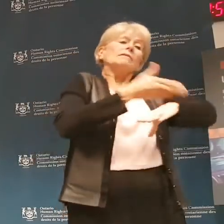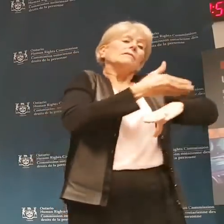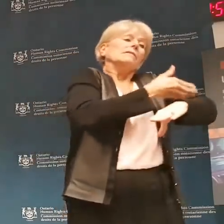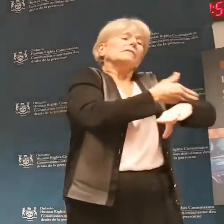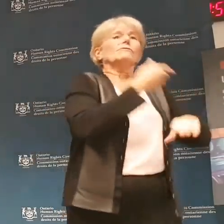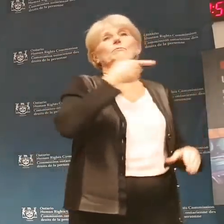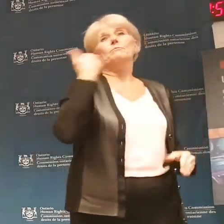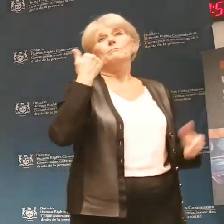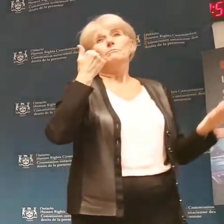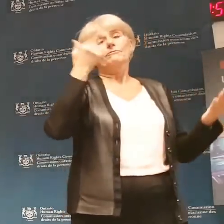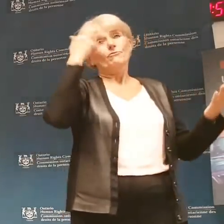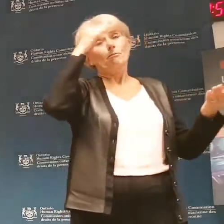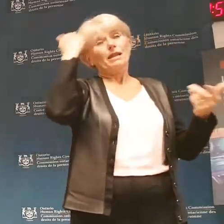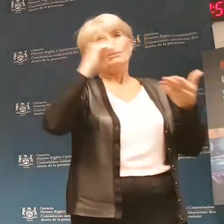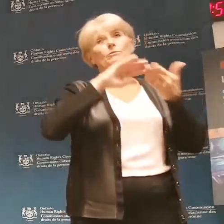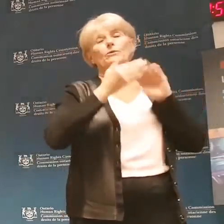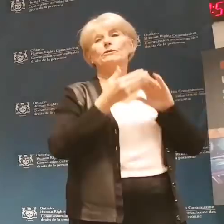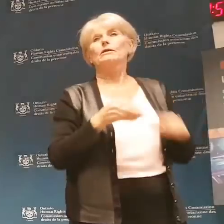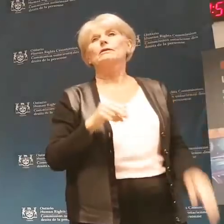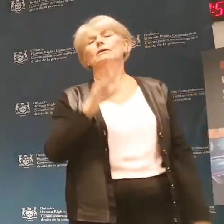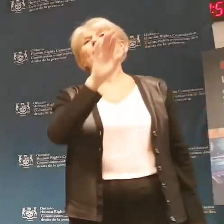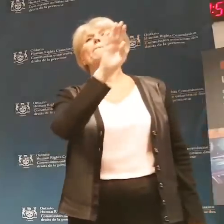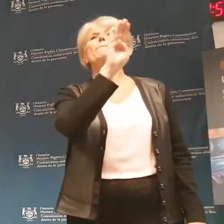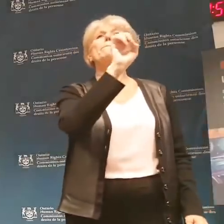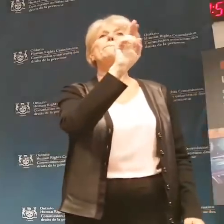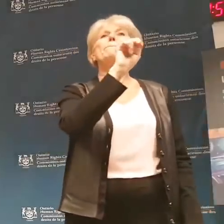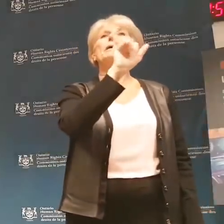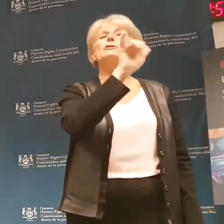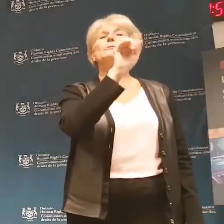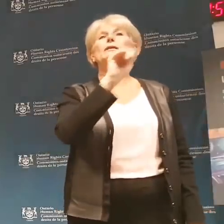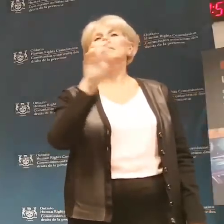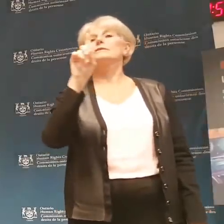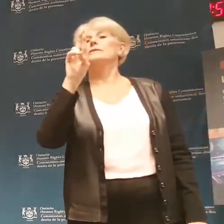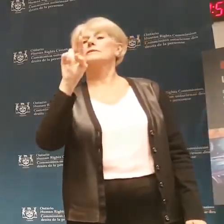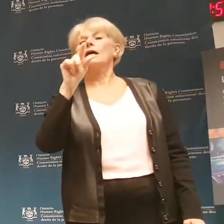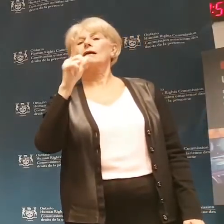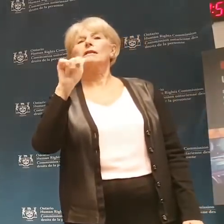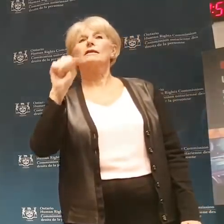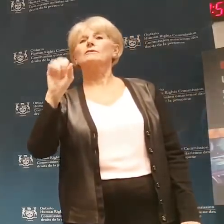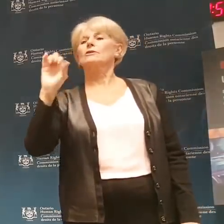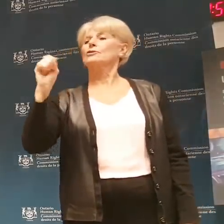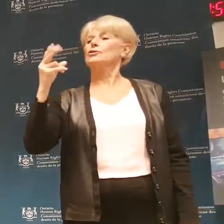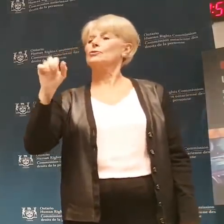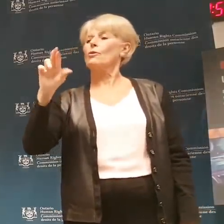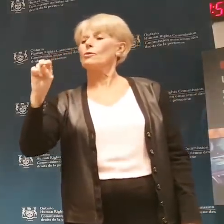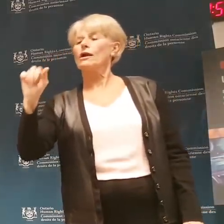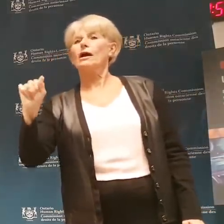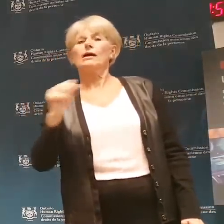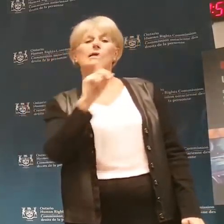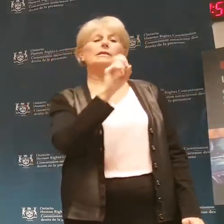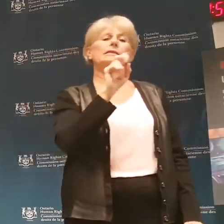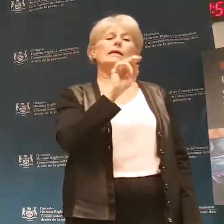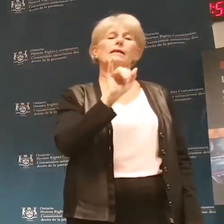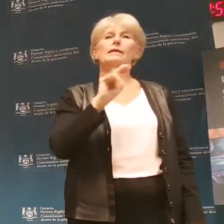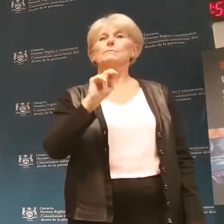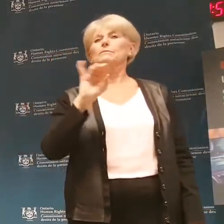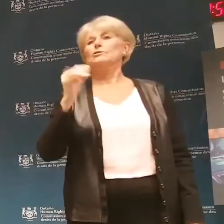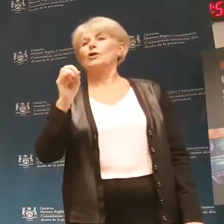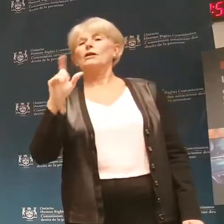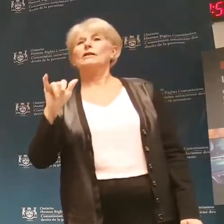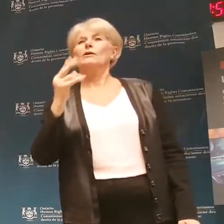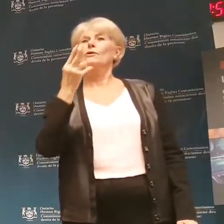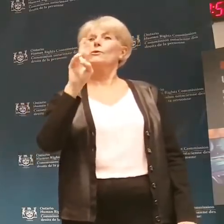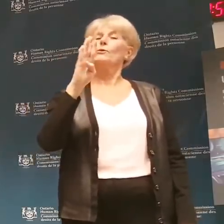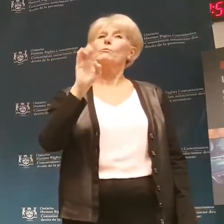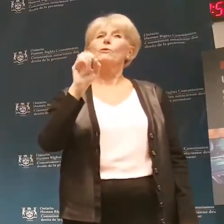black community. Akua Benjamin, Dudley Laws, Charles Roach, Sharona Hall, Denham Jolly, Hewitt